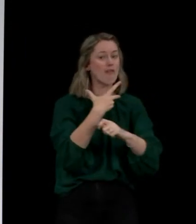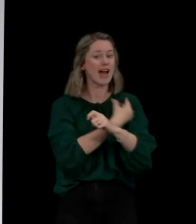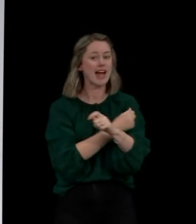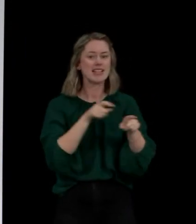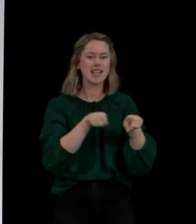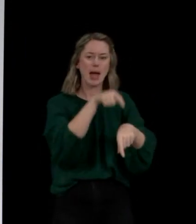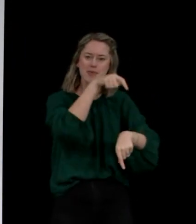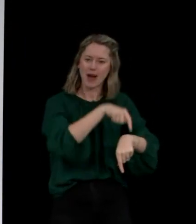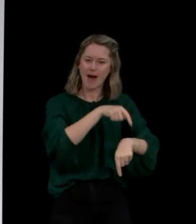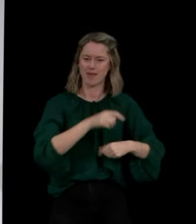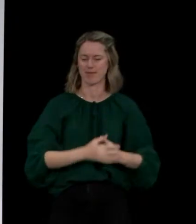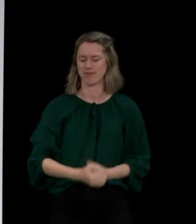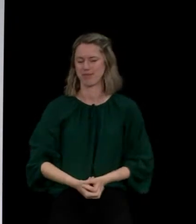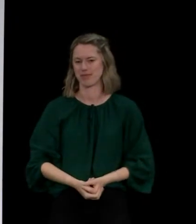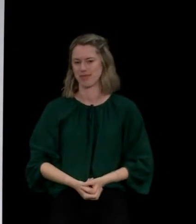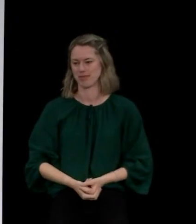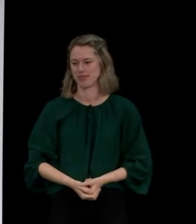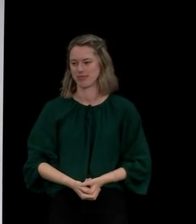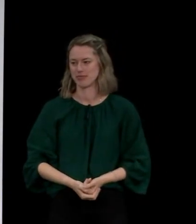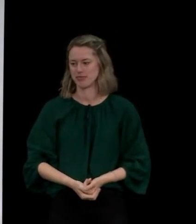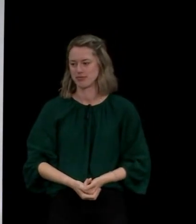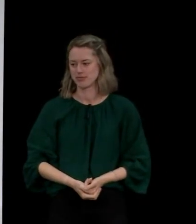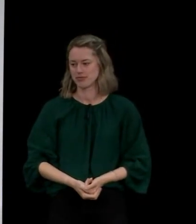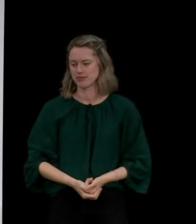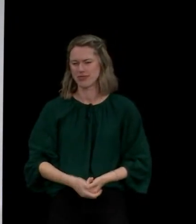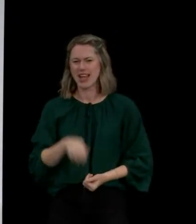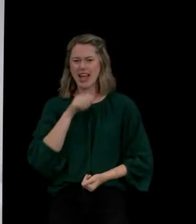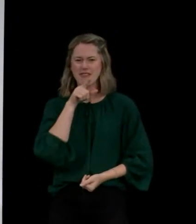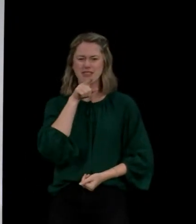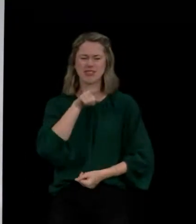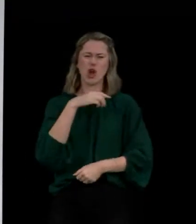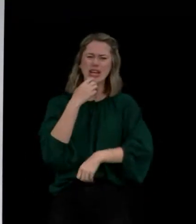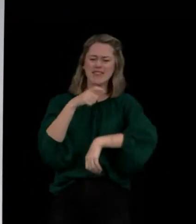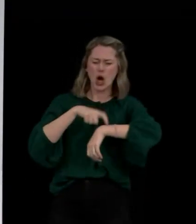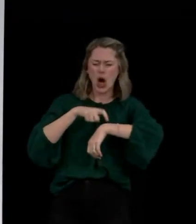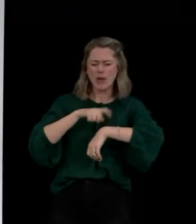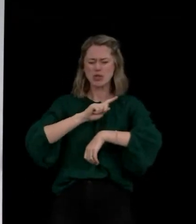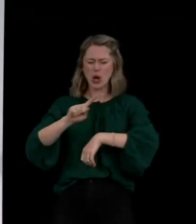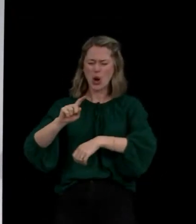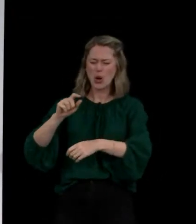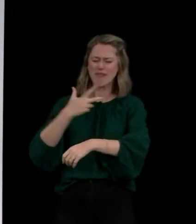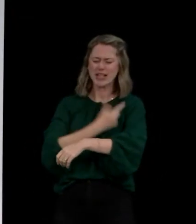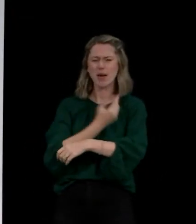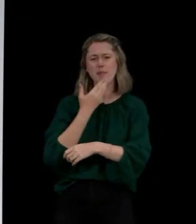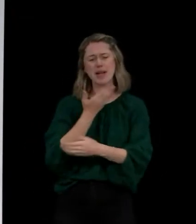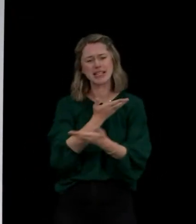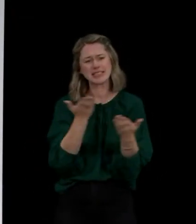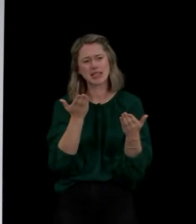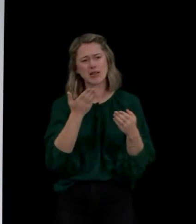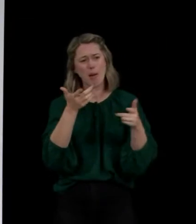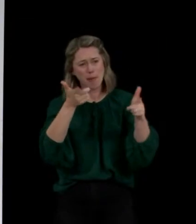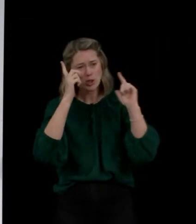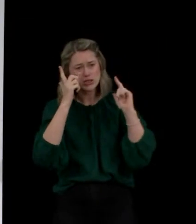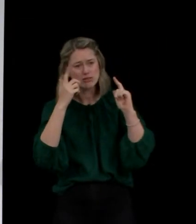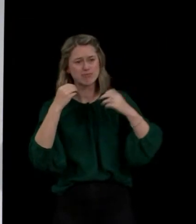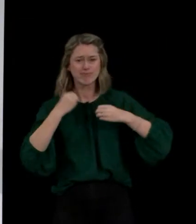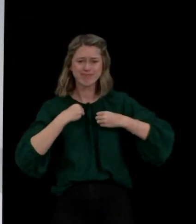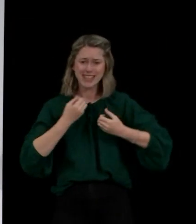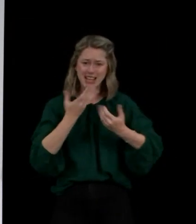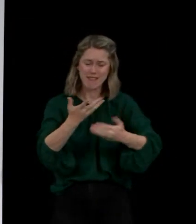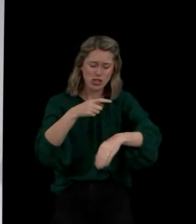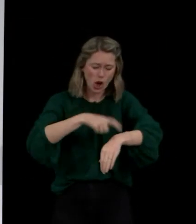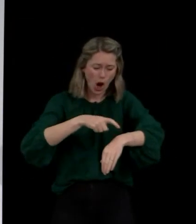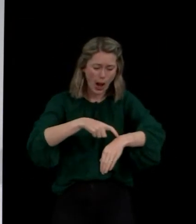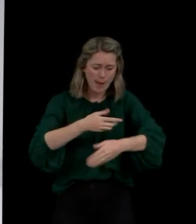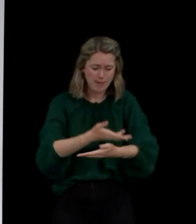same place. If it's time that is stopping you from getting a vaccine, please can I ask again employers to give your employees the